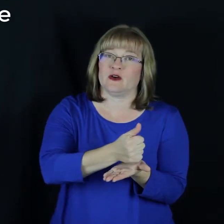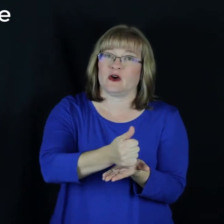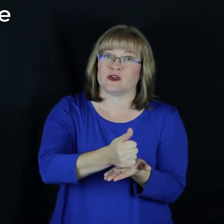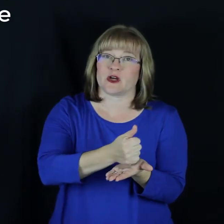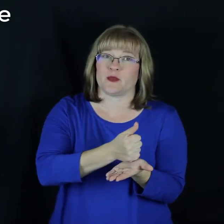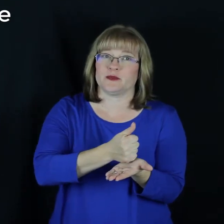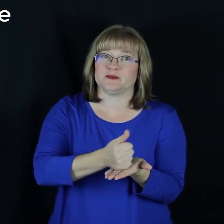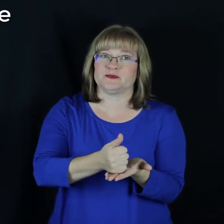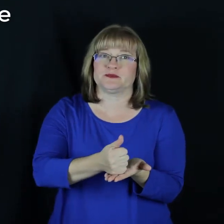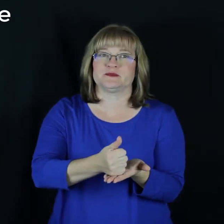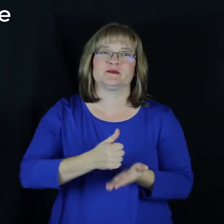on top.